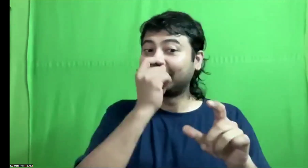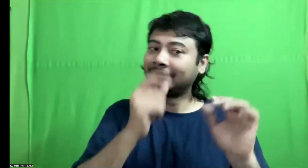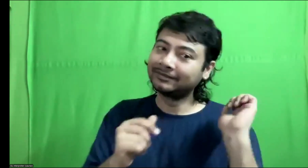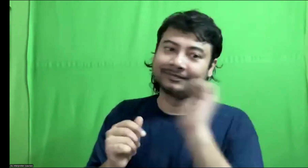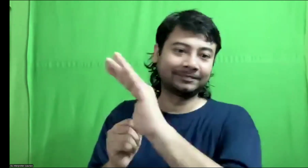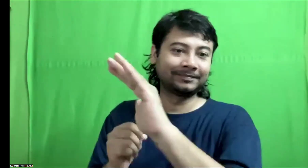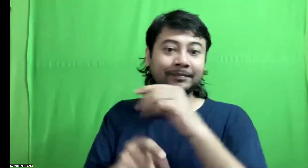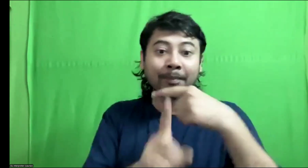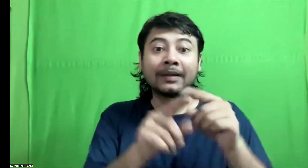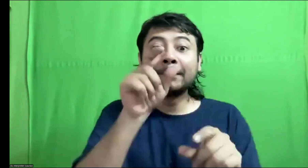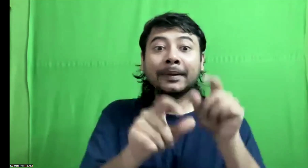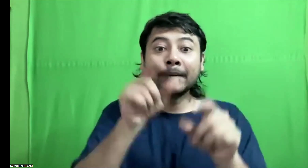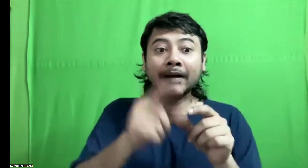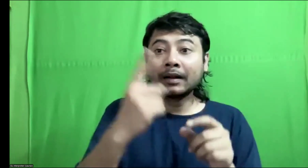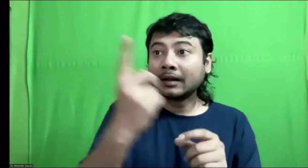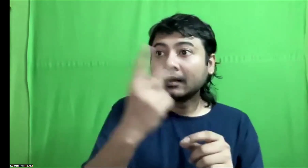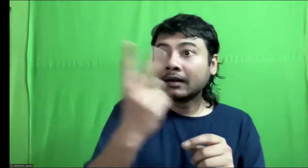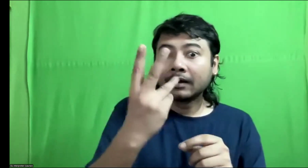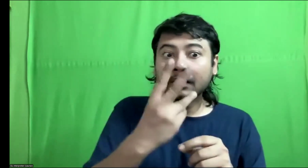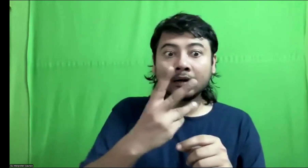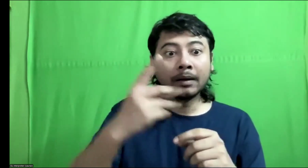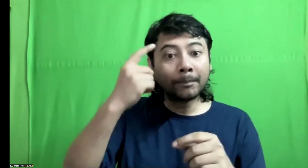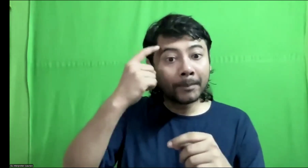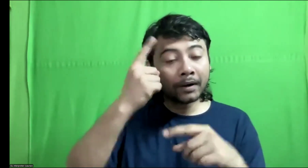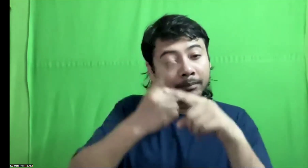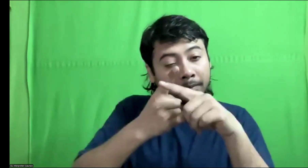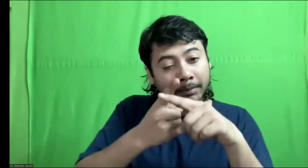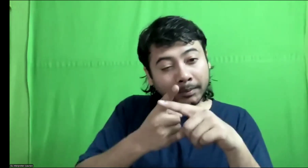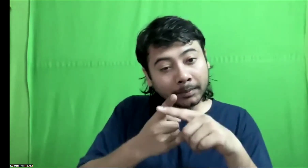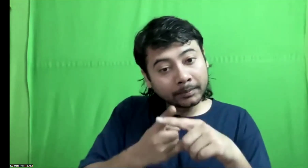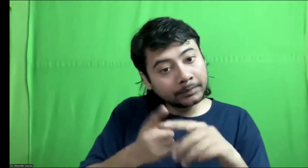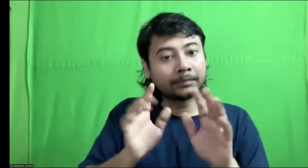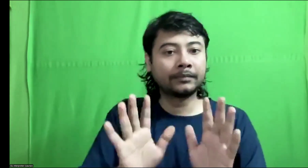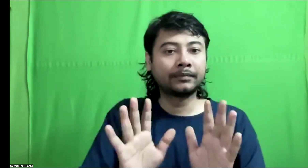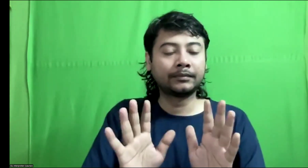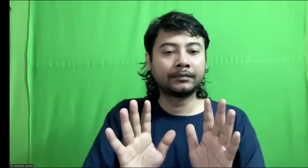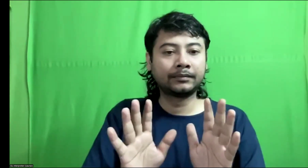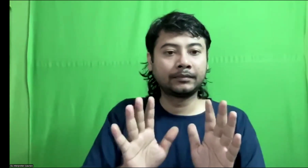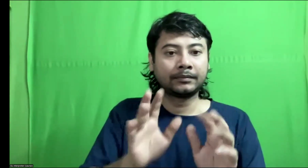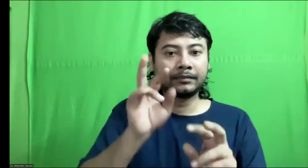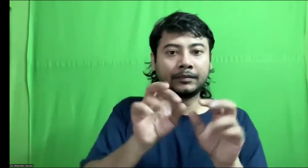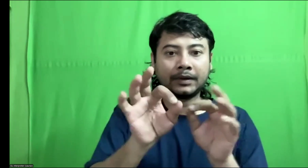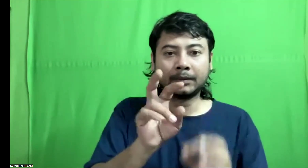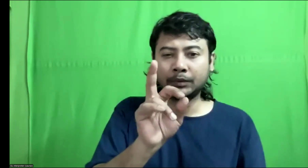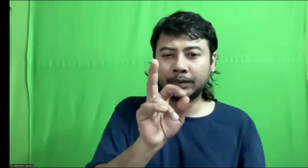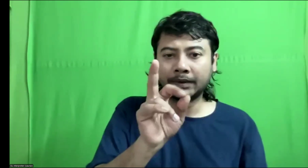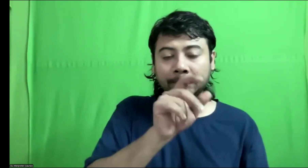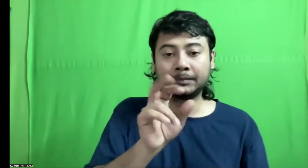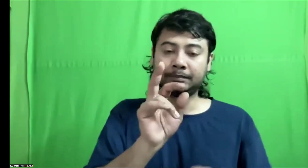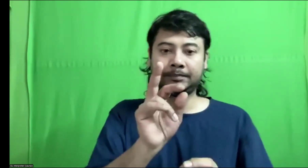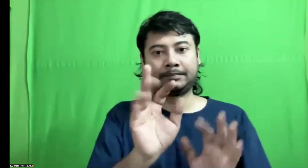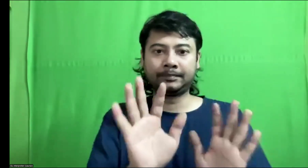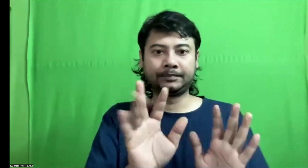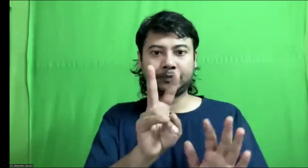came. So you have to keep a count. Tell me how many lamps were offered and where was this program.